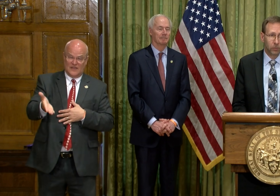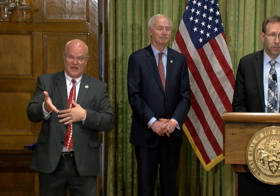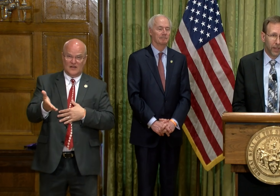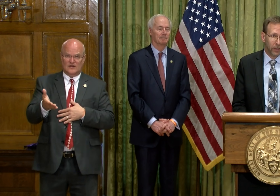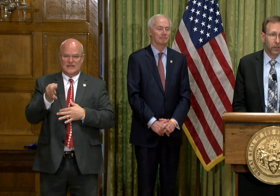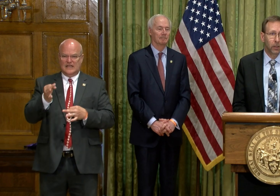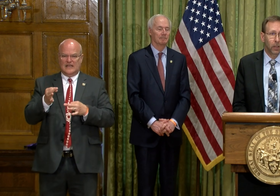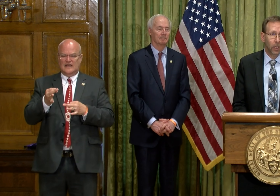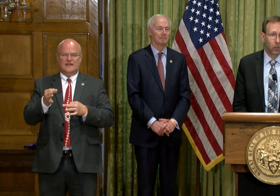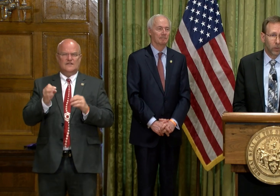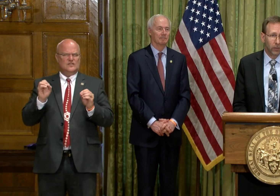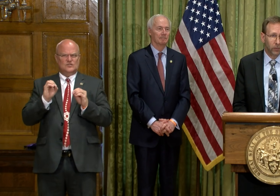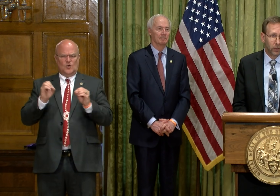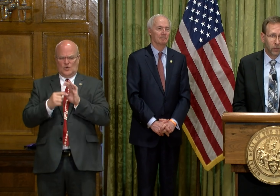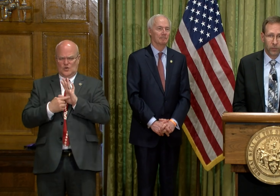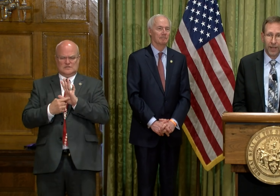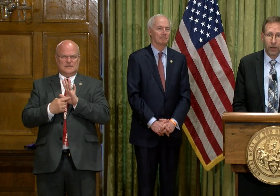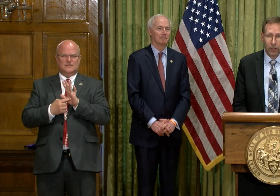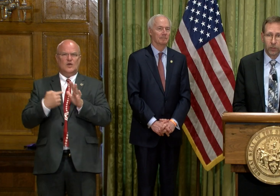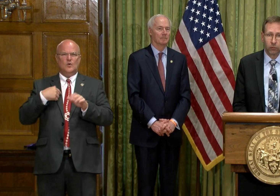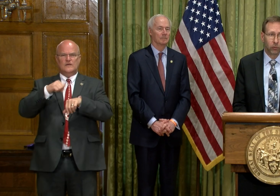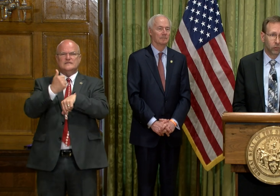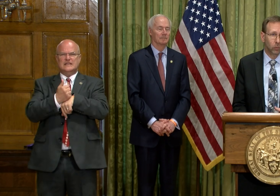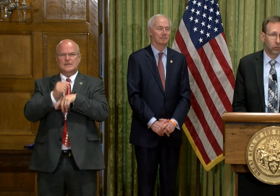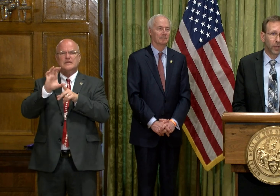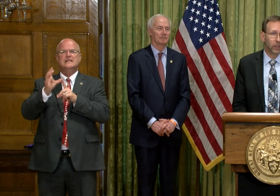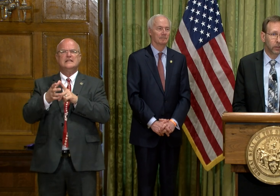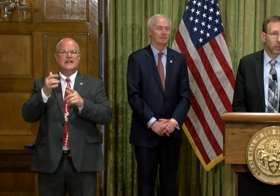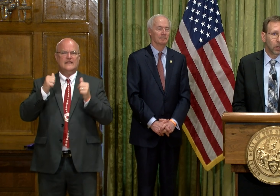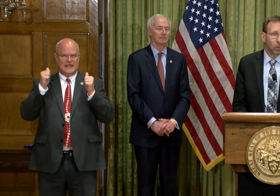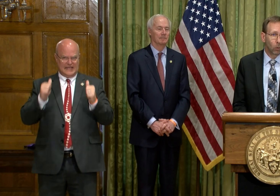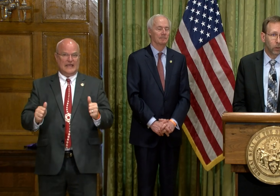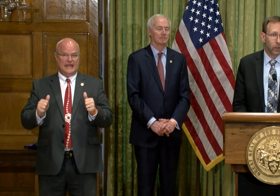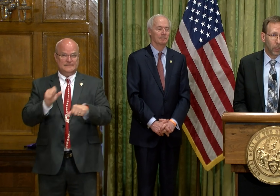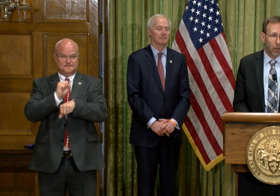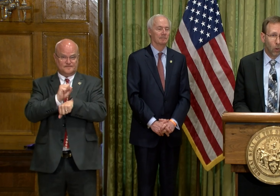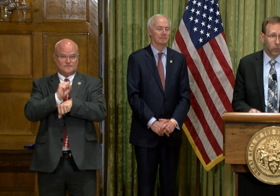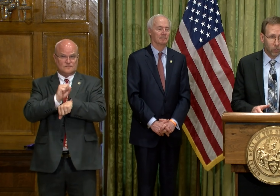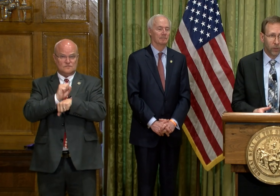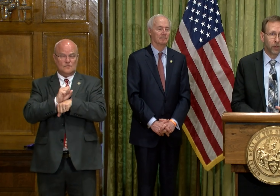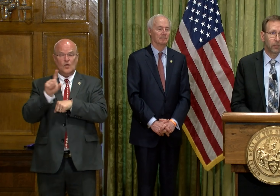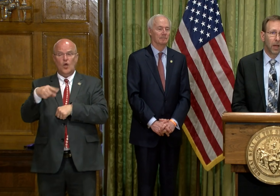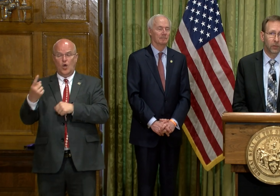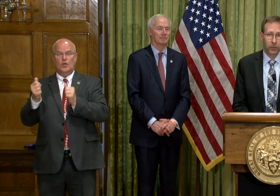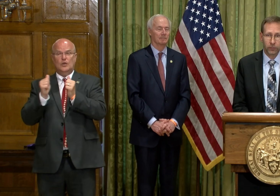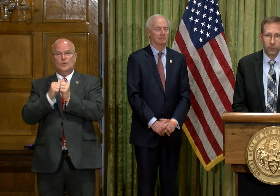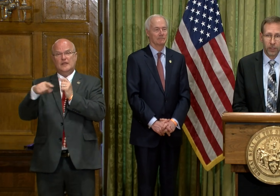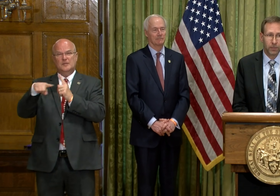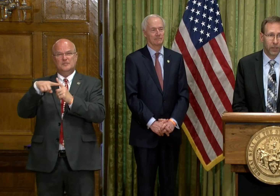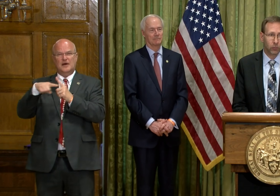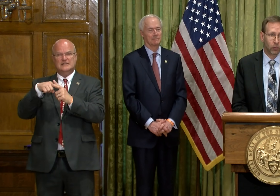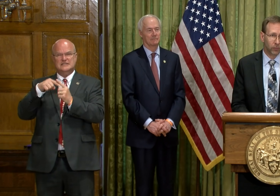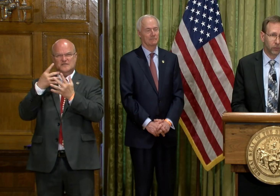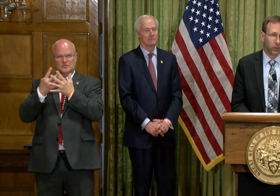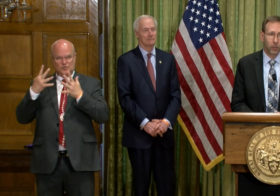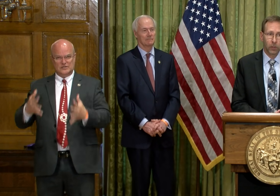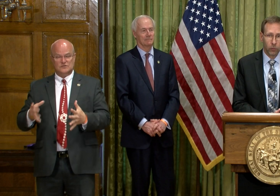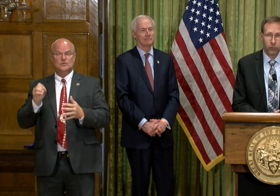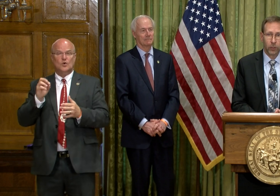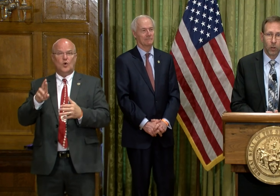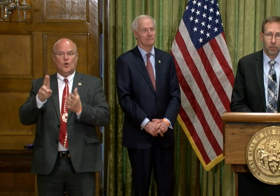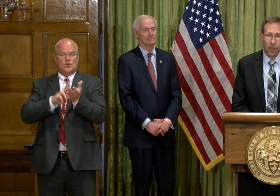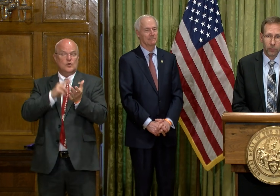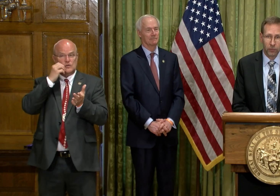they're asymptomatic, we have set out conditions in which they can work only with positive inmates, or if